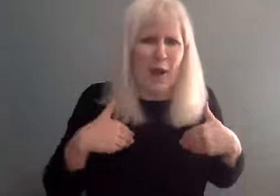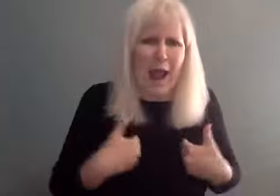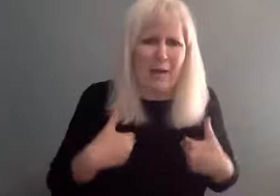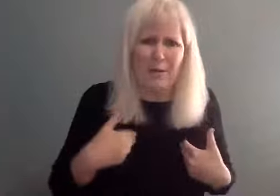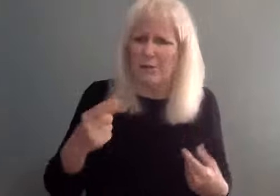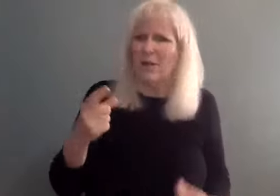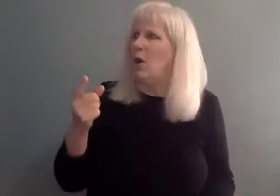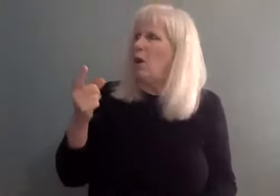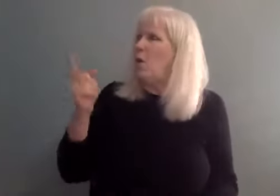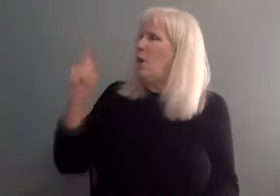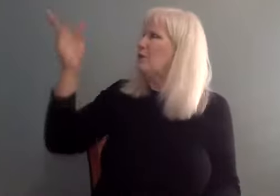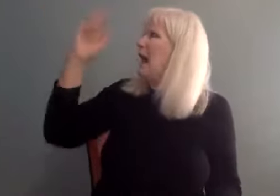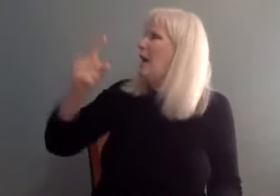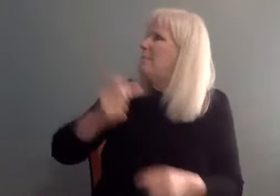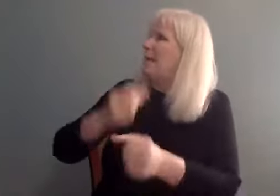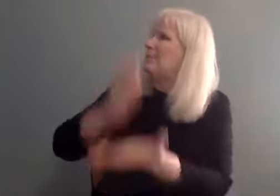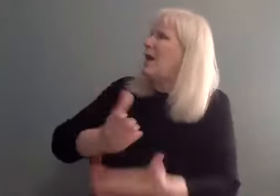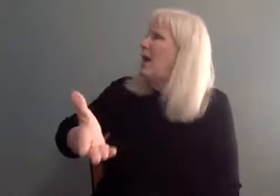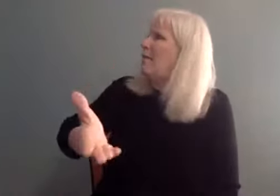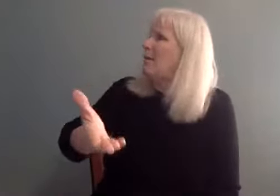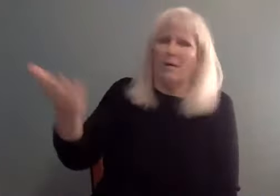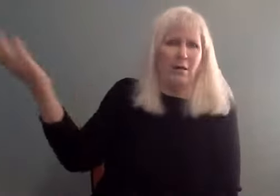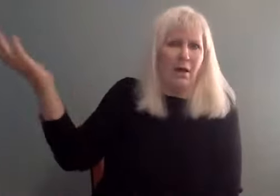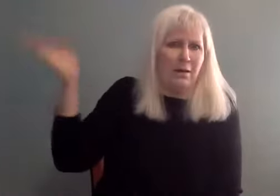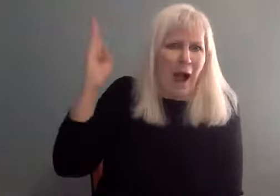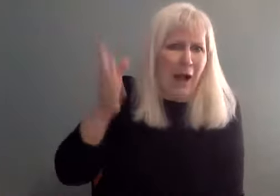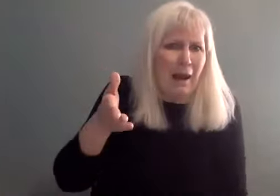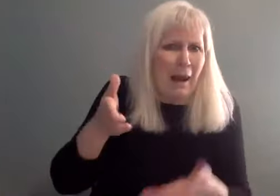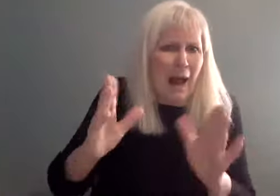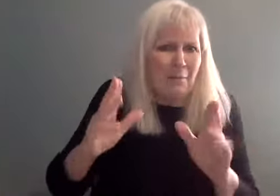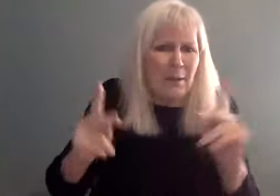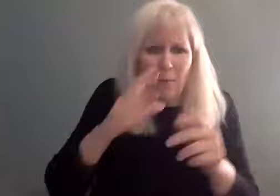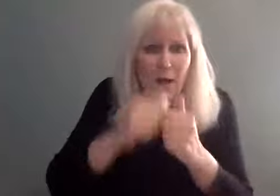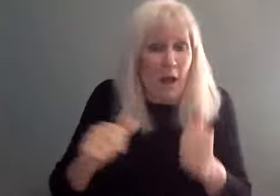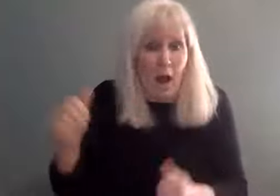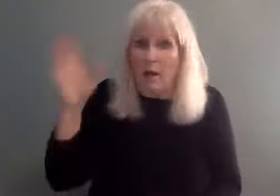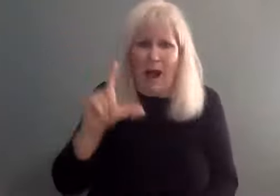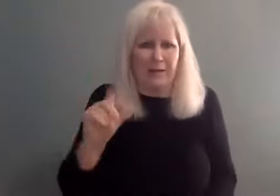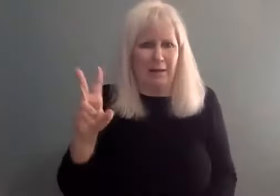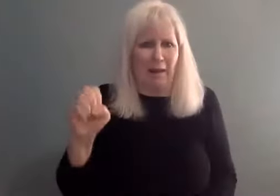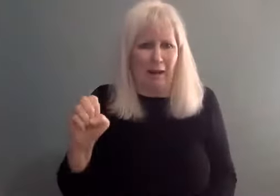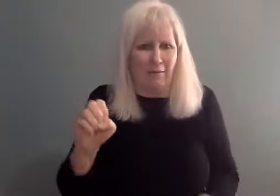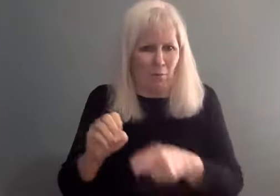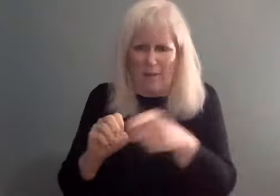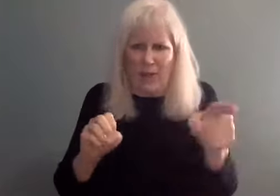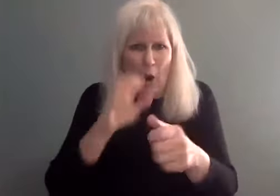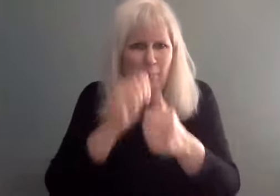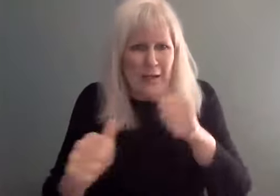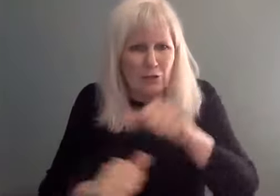in this? I didn't understand that God is love. There was no love in that happening. And I talked